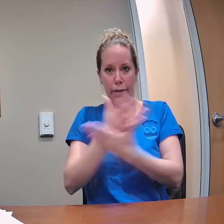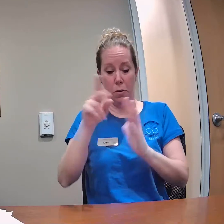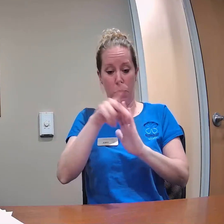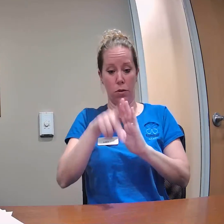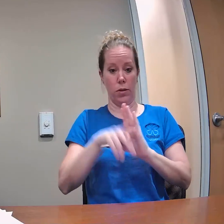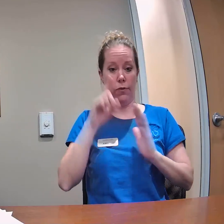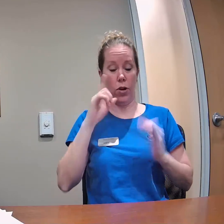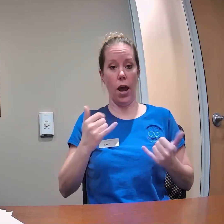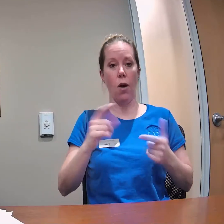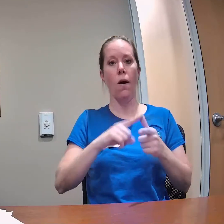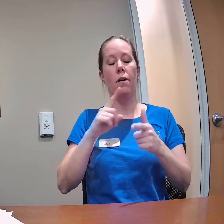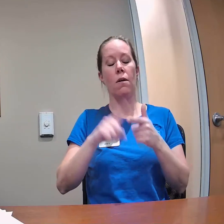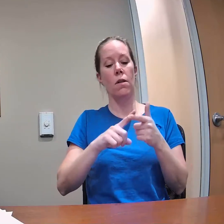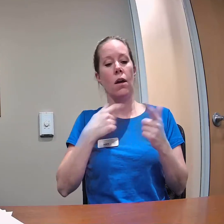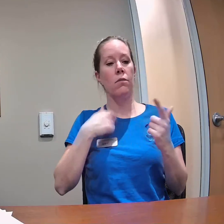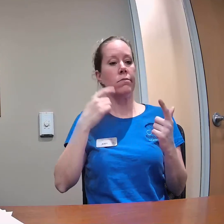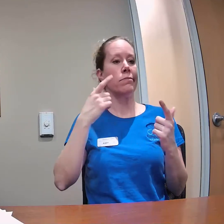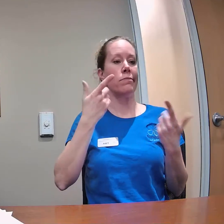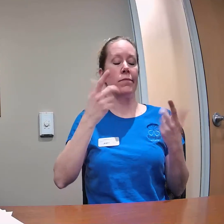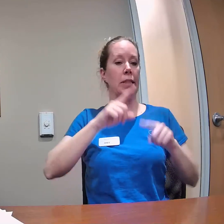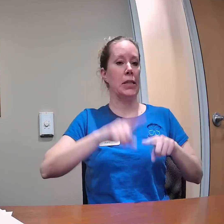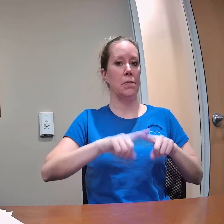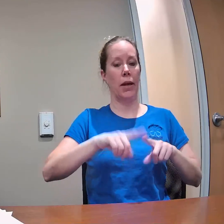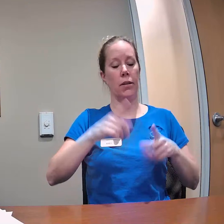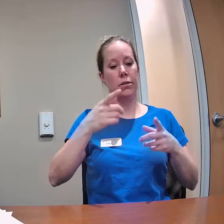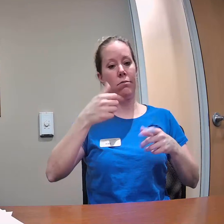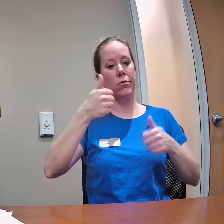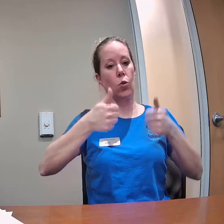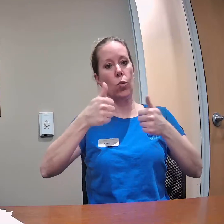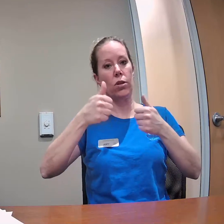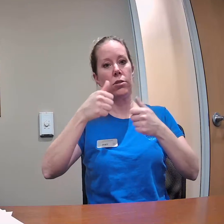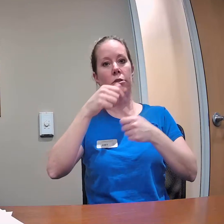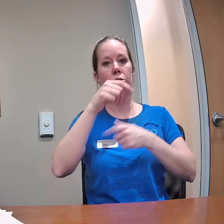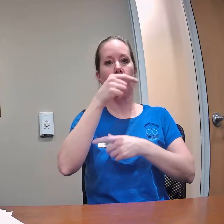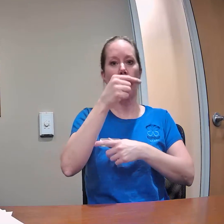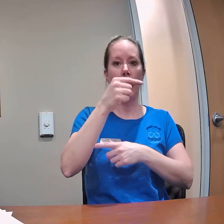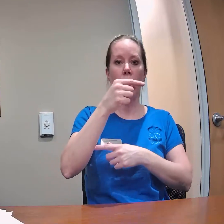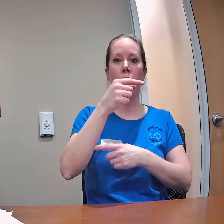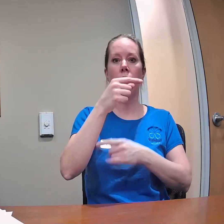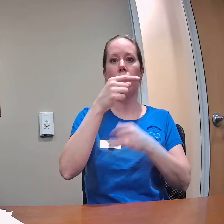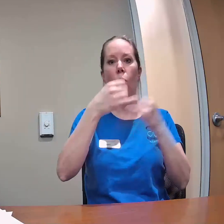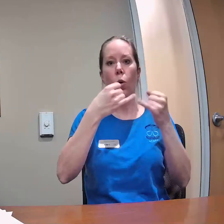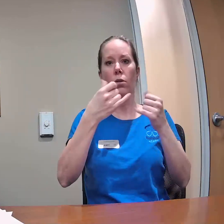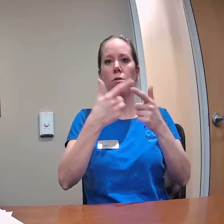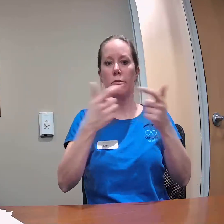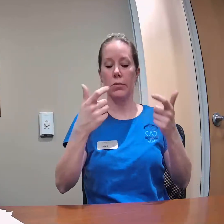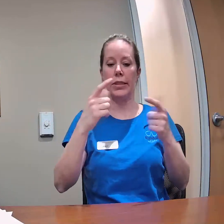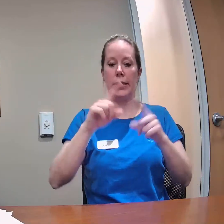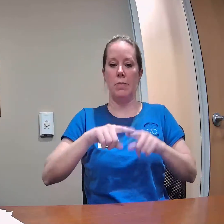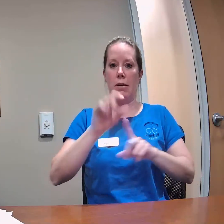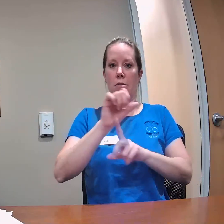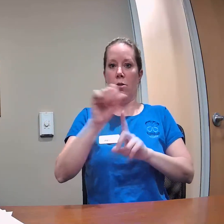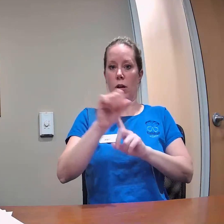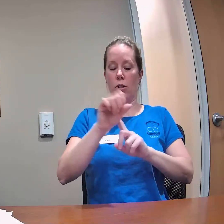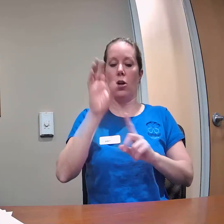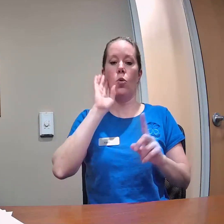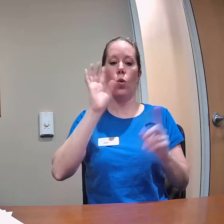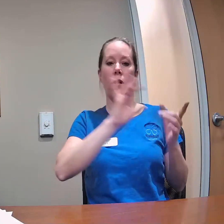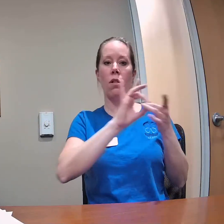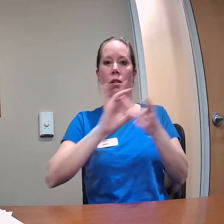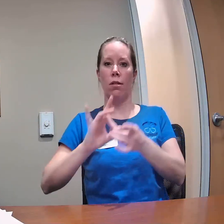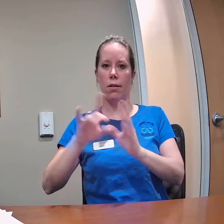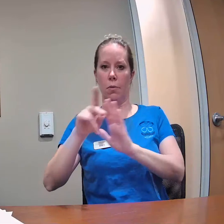policy, and then the parts that are applicable to whatever situation we're in at the moment will